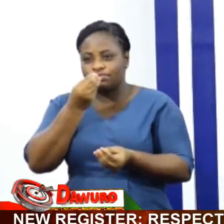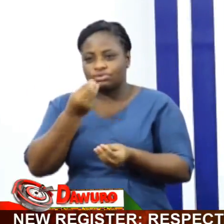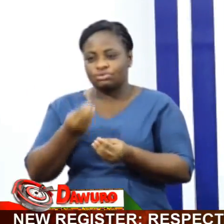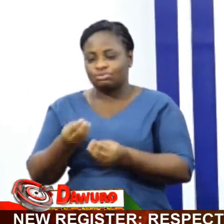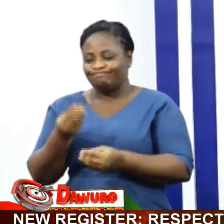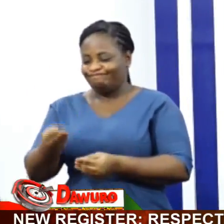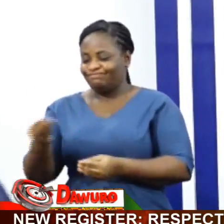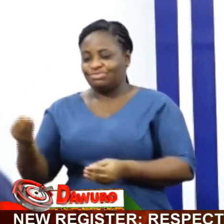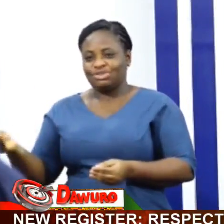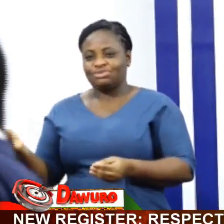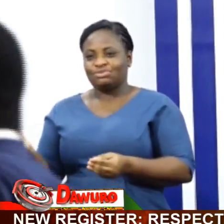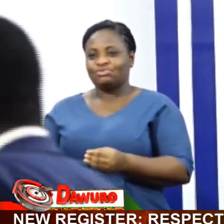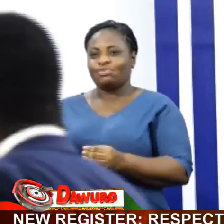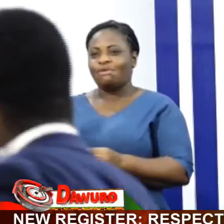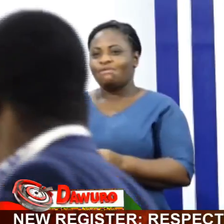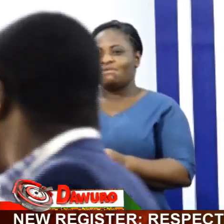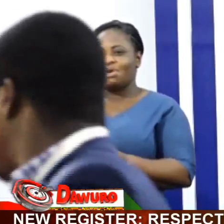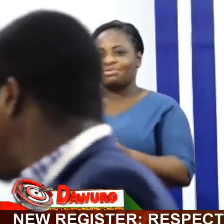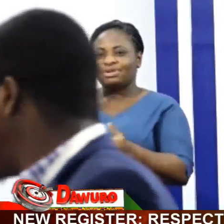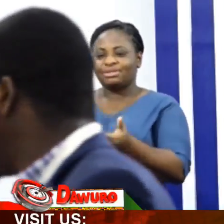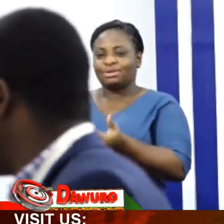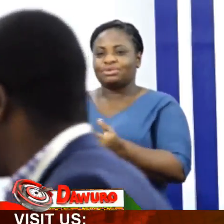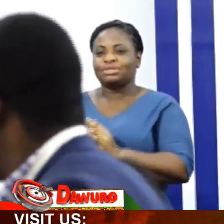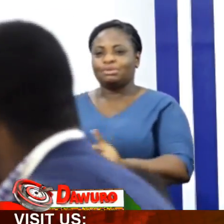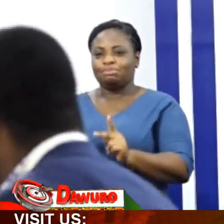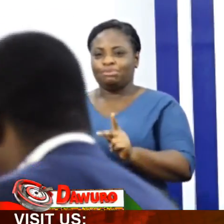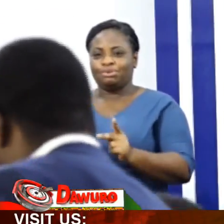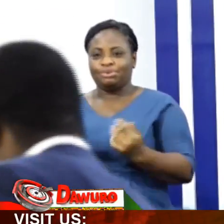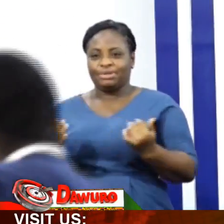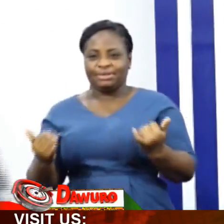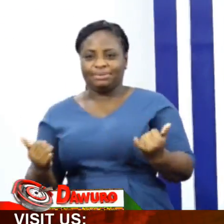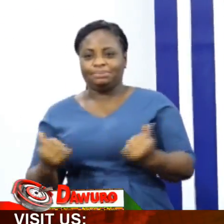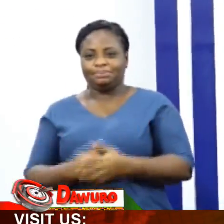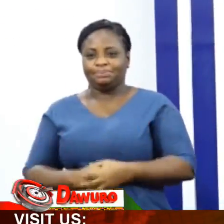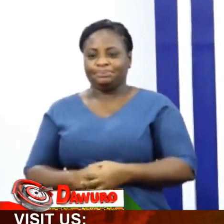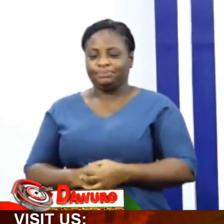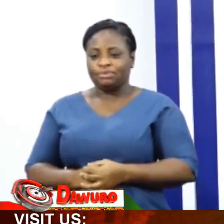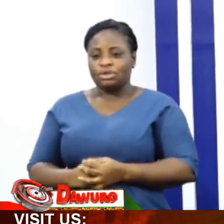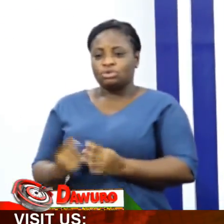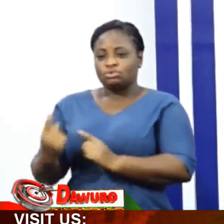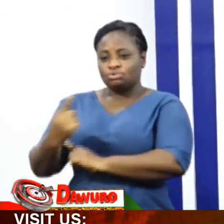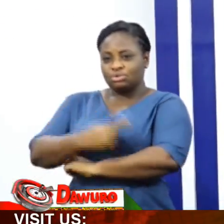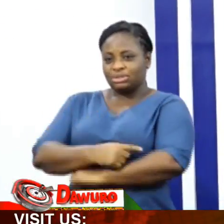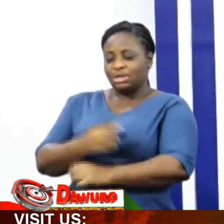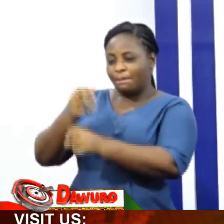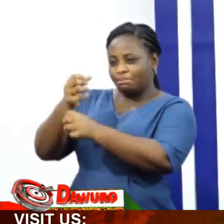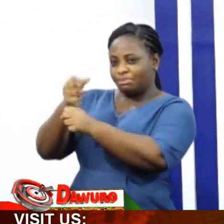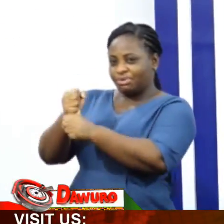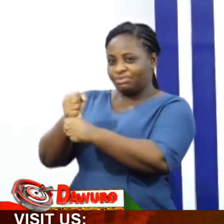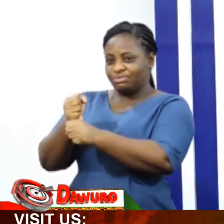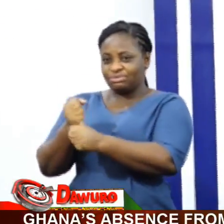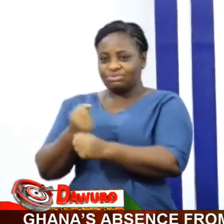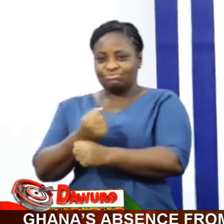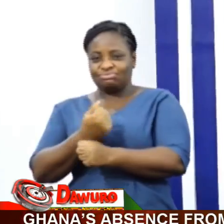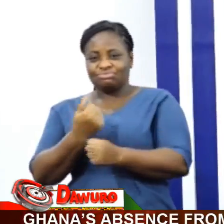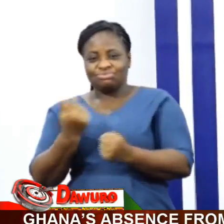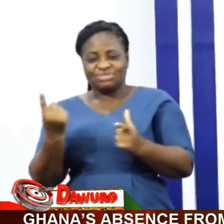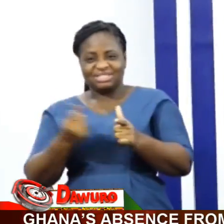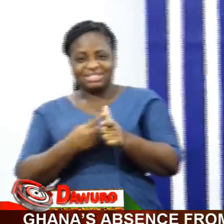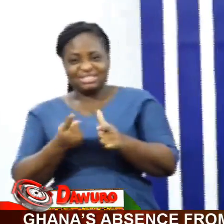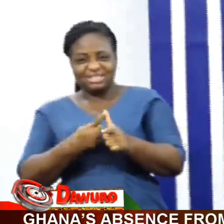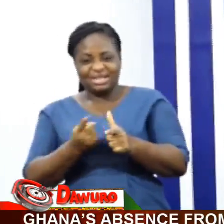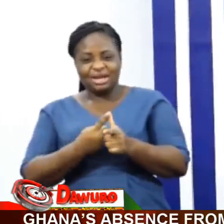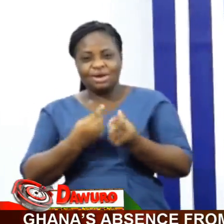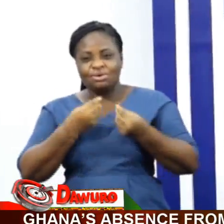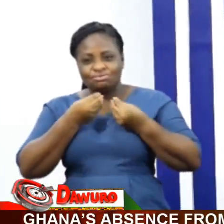Things now, in Ghana, Nigeria, Egypt they come out, they will